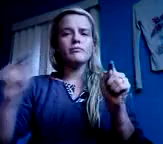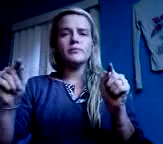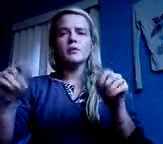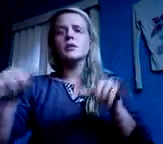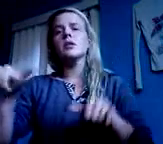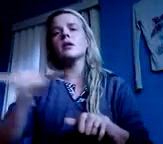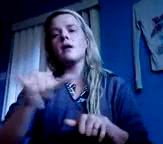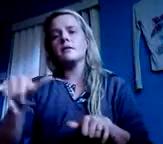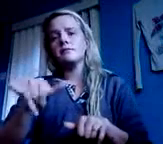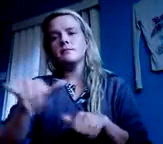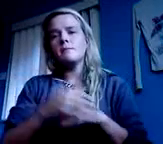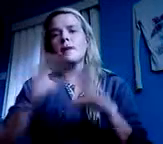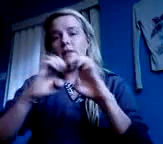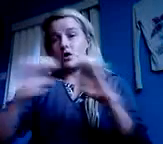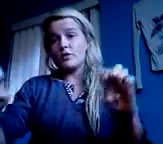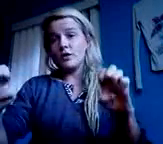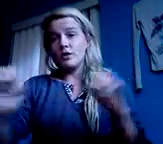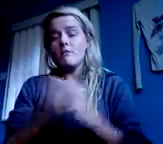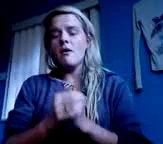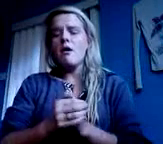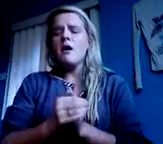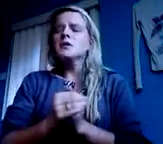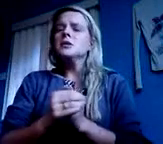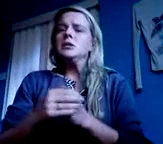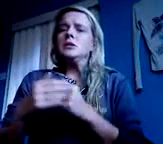much easier than a lot of students seem to make it out to be.